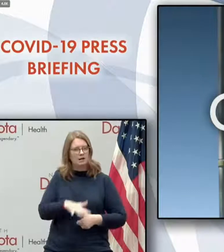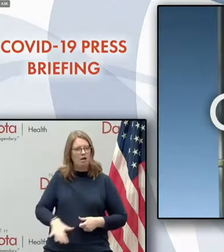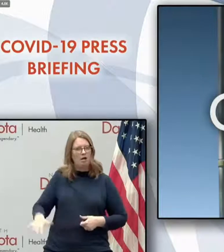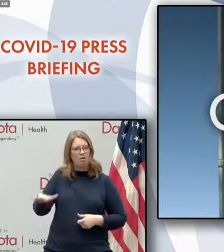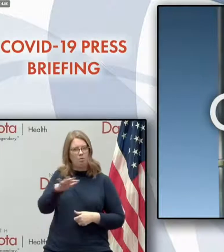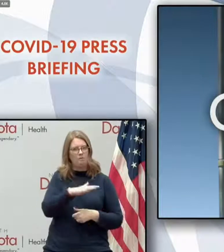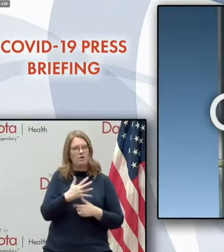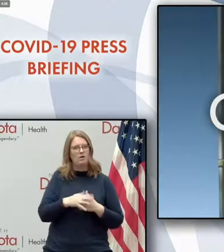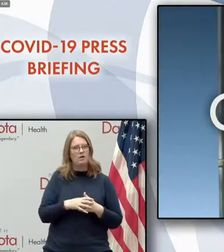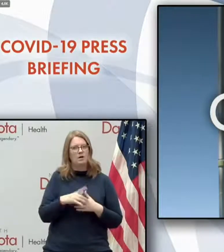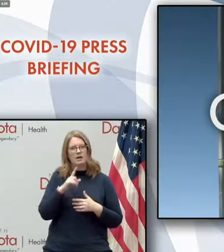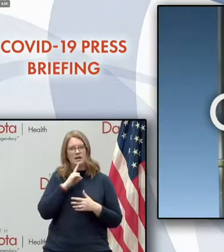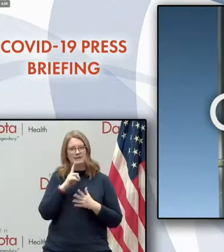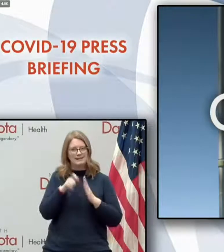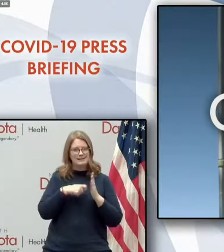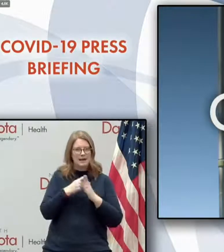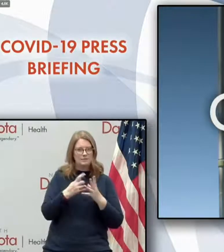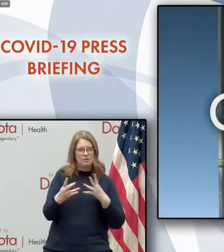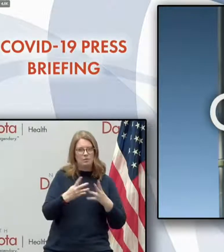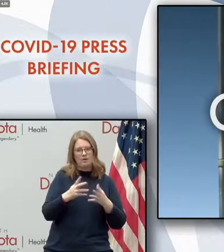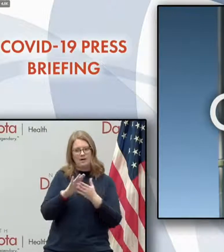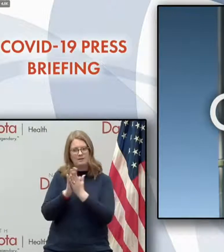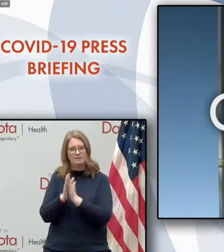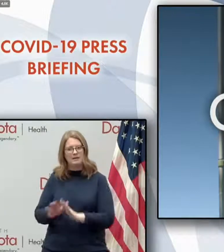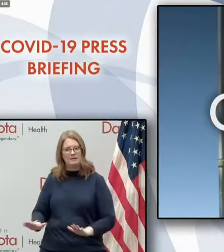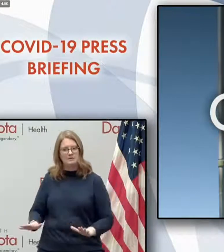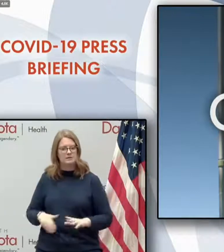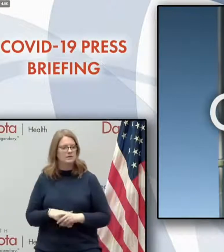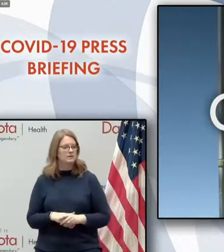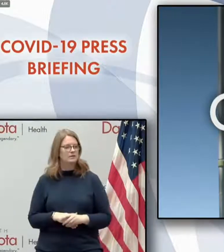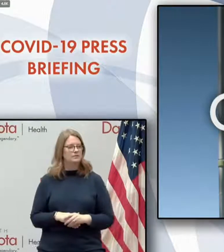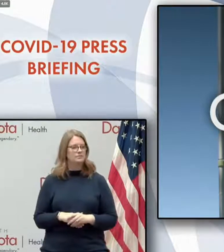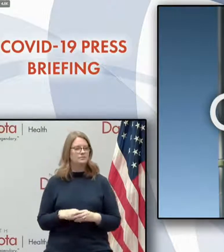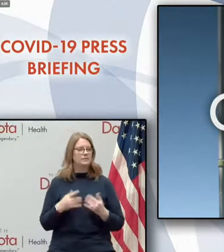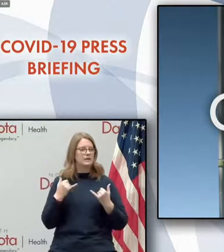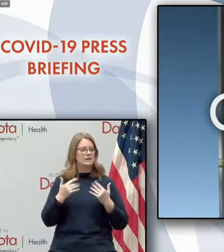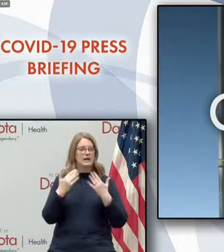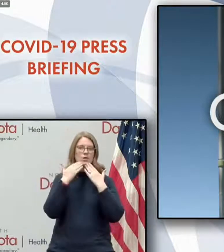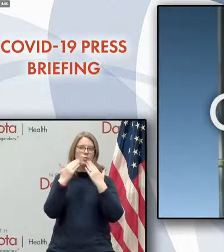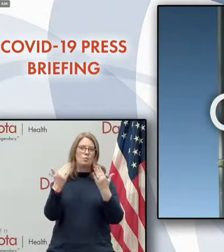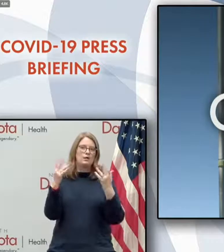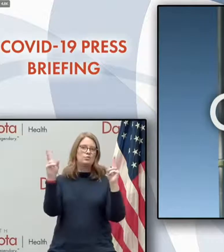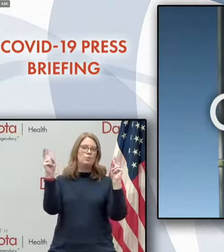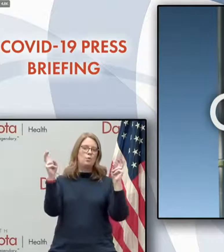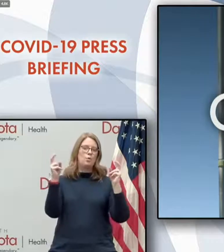of war and in times of peace. And our gratitude quote for the day